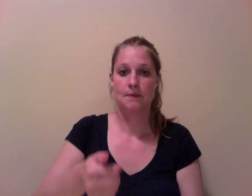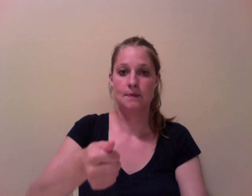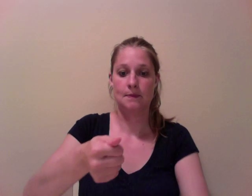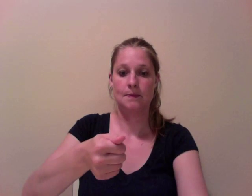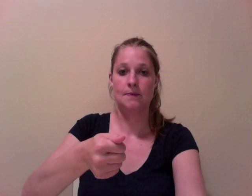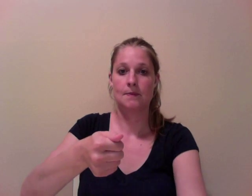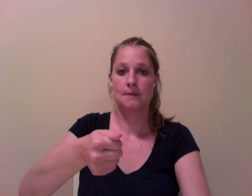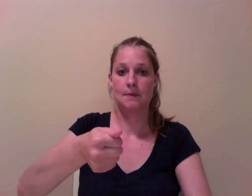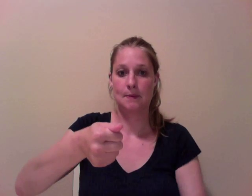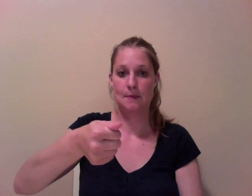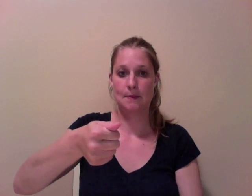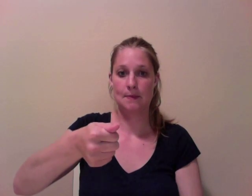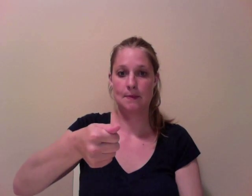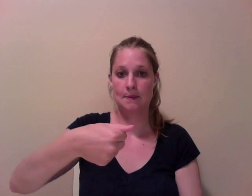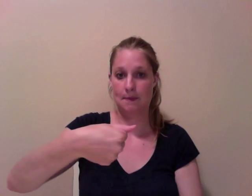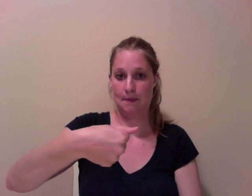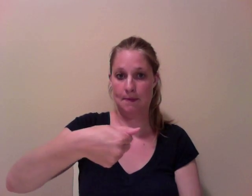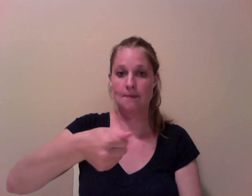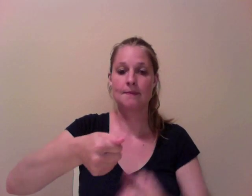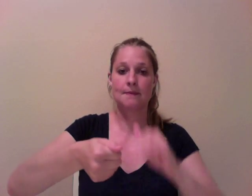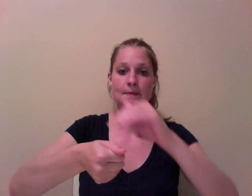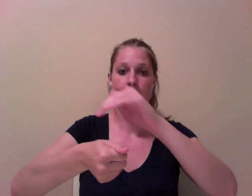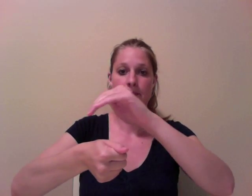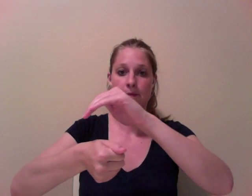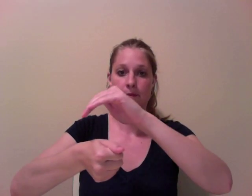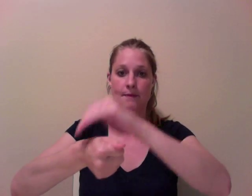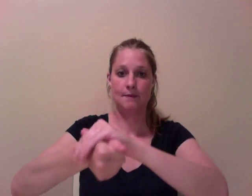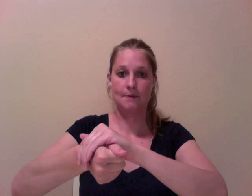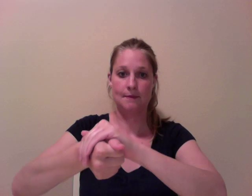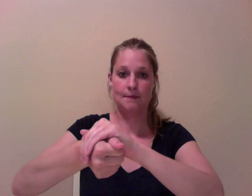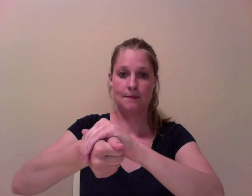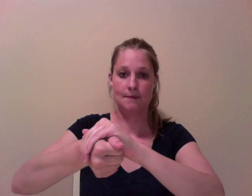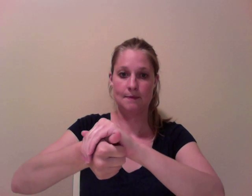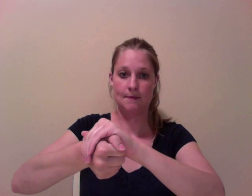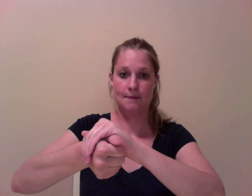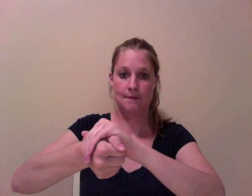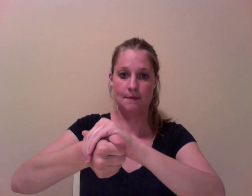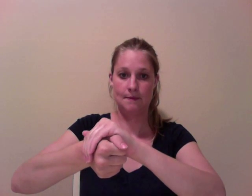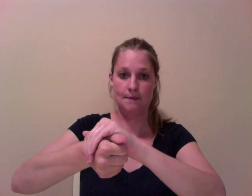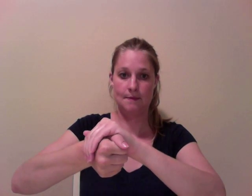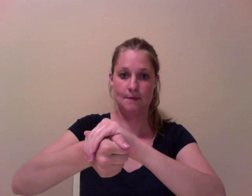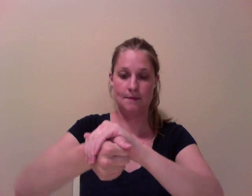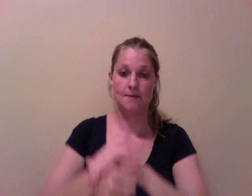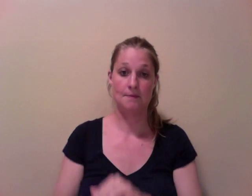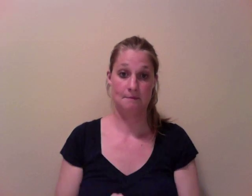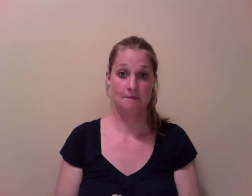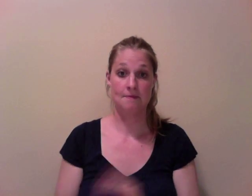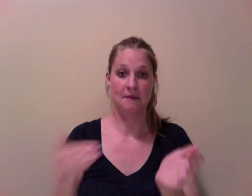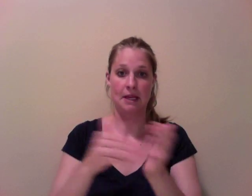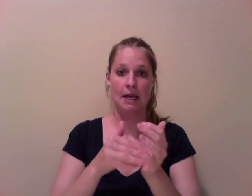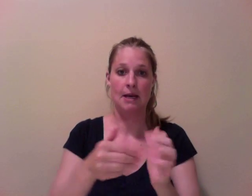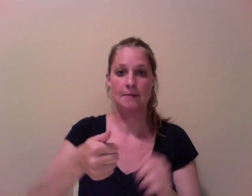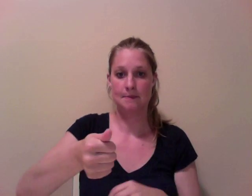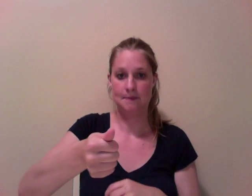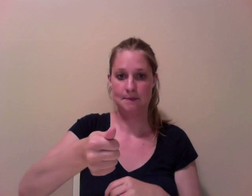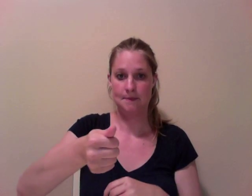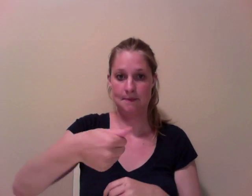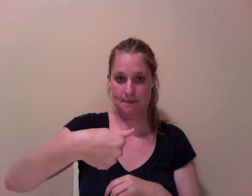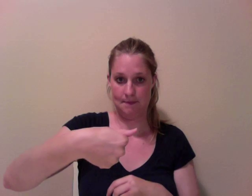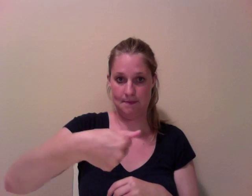Okay, so turtle, your right hand makes this shape and then your left hand comes over like it's the shell and then you move your thumb up and down like the head.